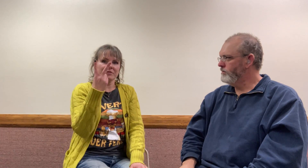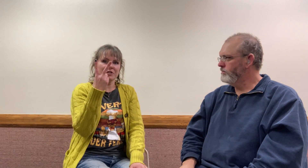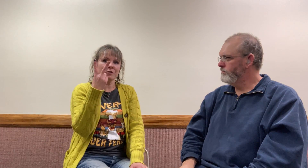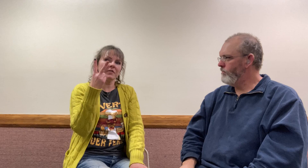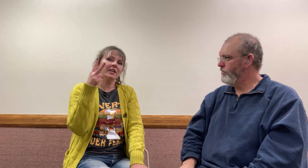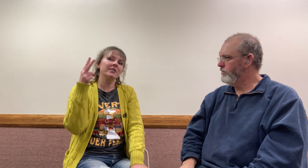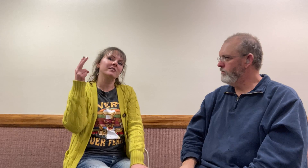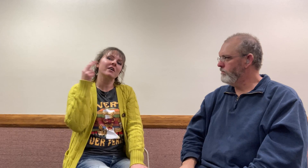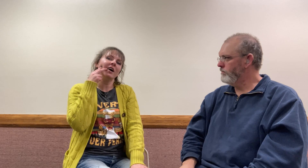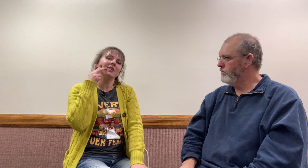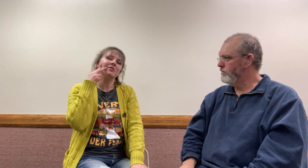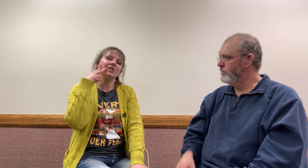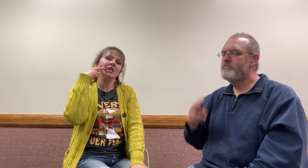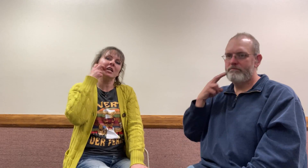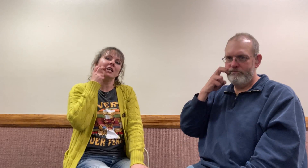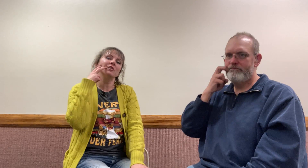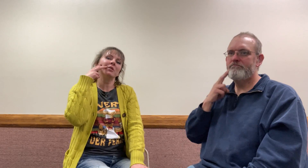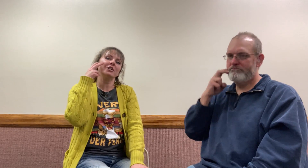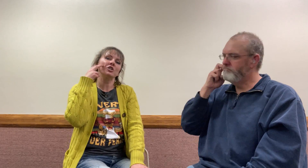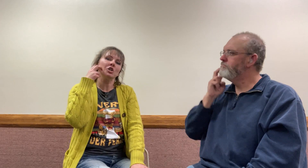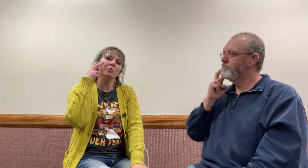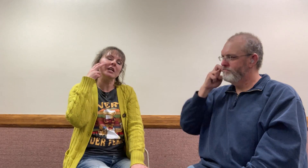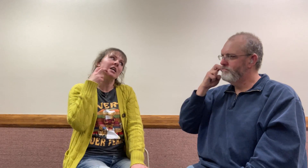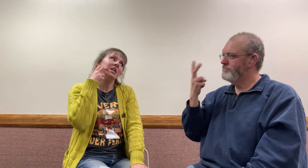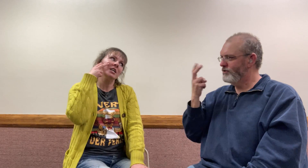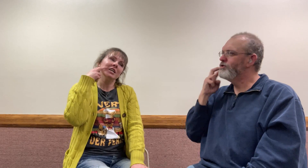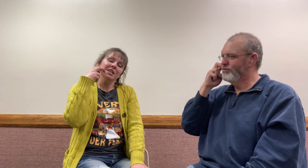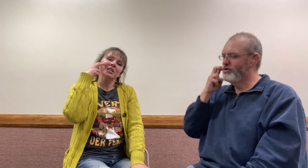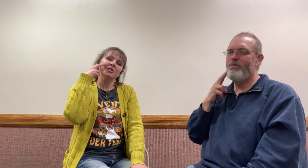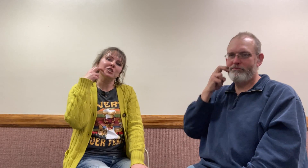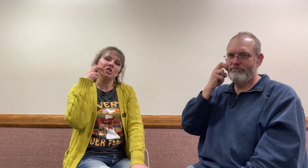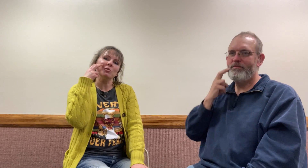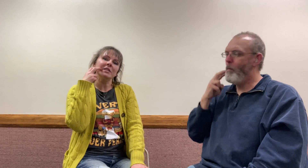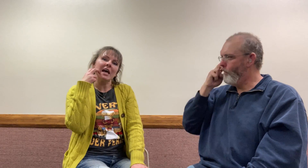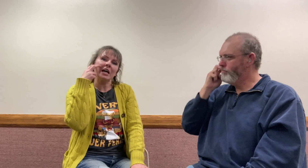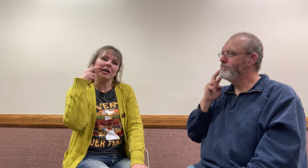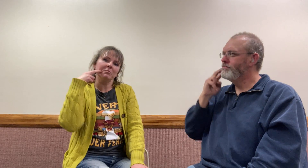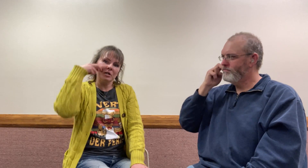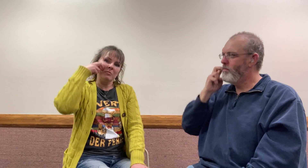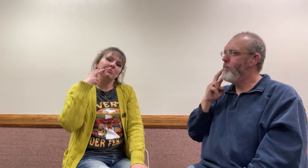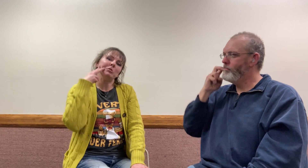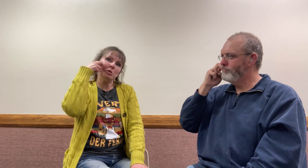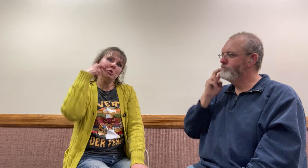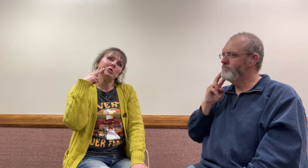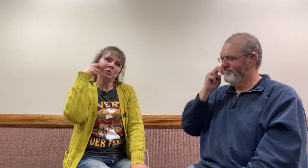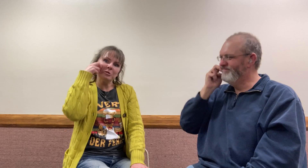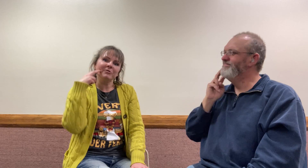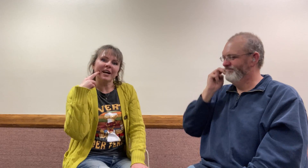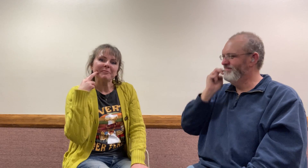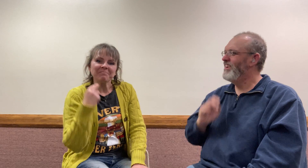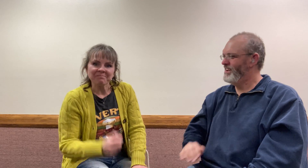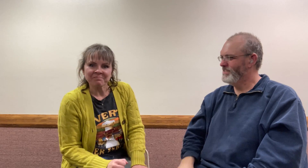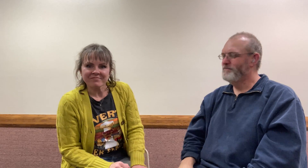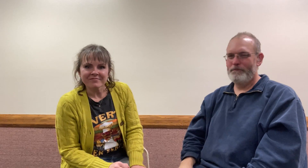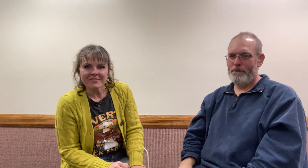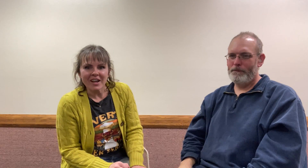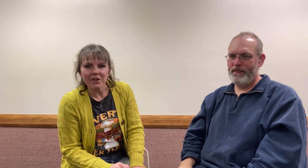2 fingers on your cheek and you are chewing it. You're chewing that gum, right?